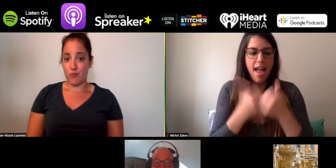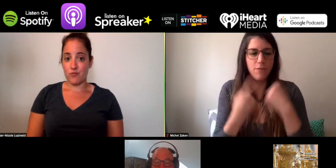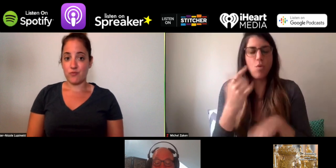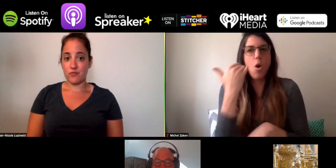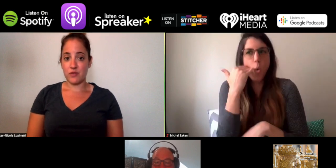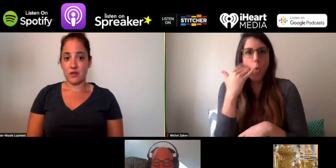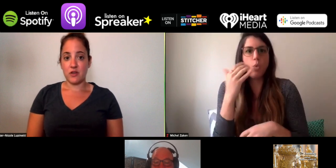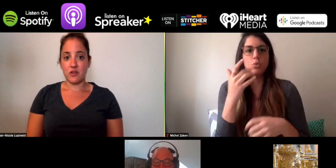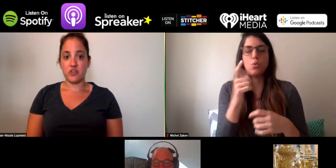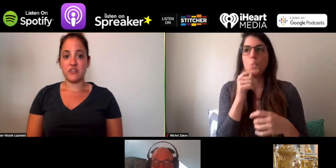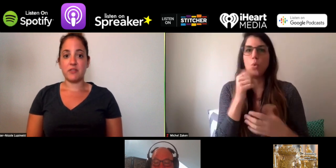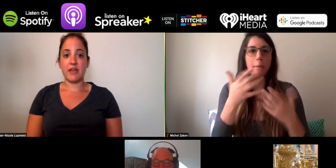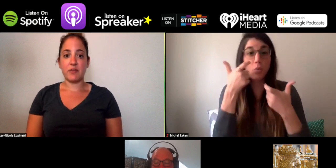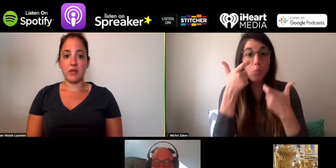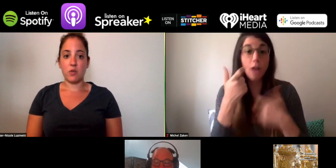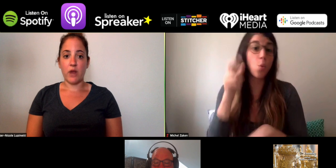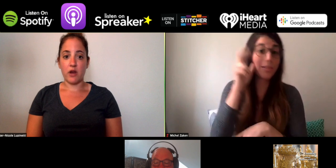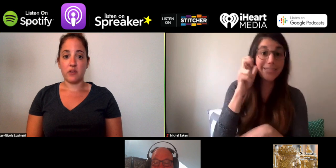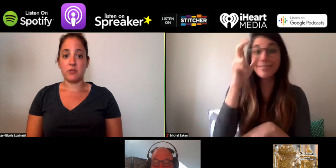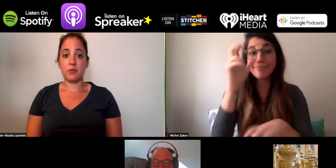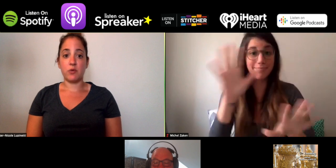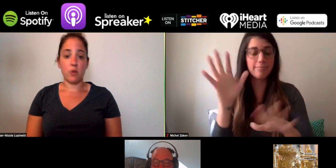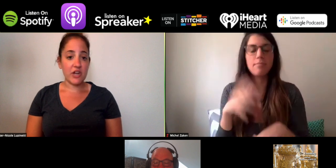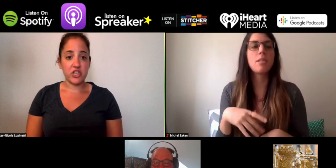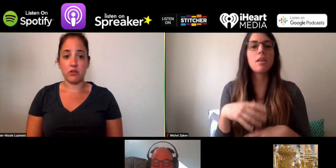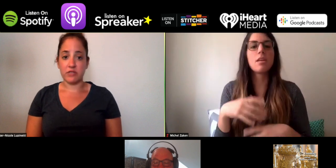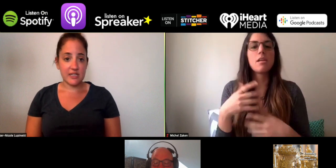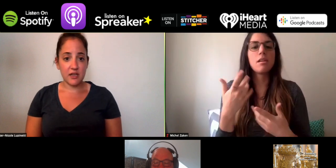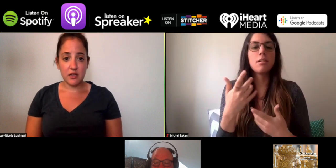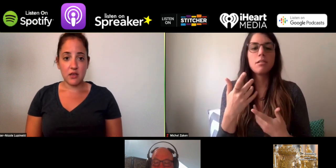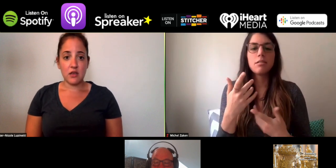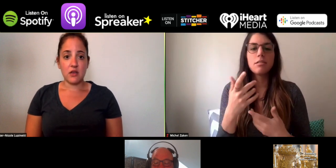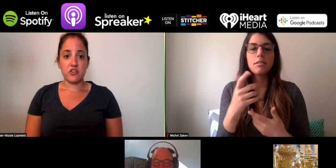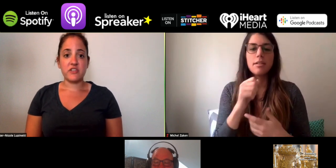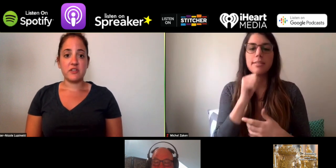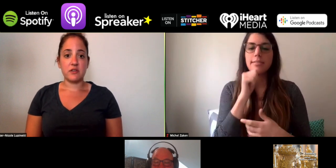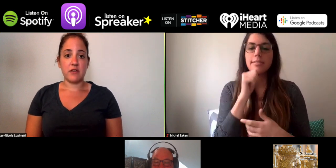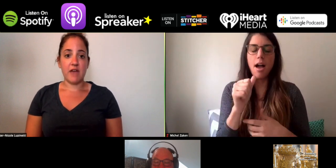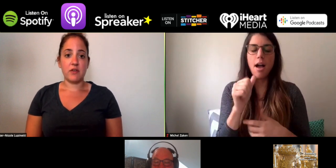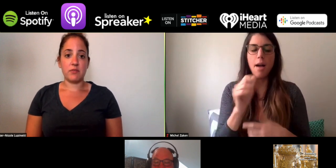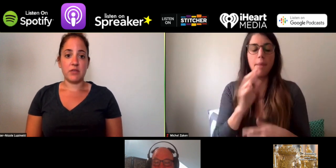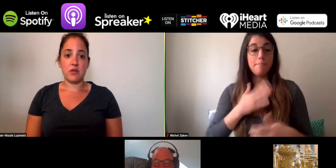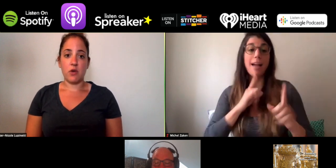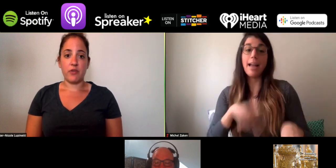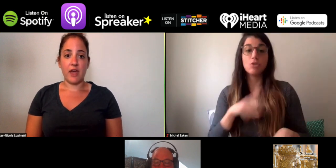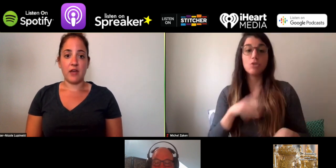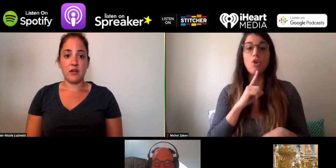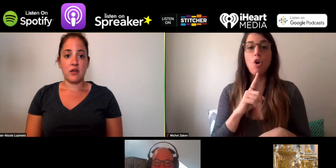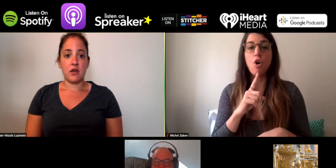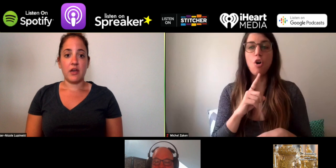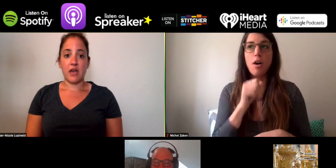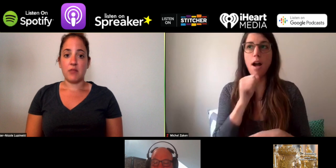now, just to make everybody aware. So people who are watching or listening, just to have it be known